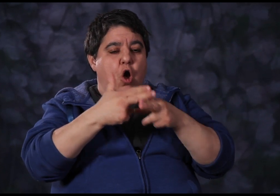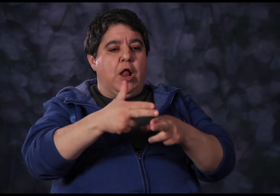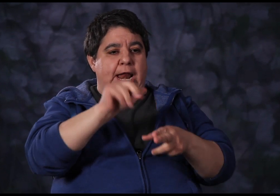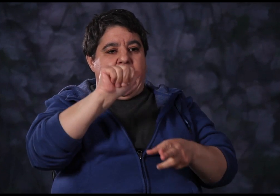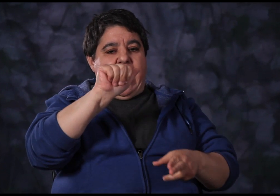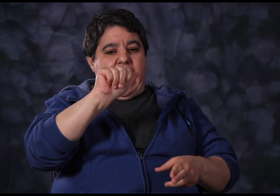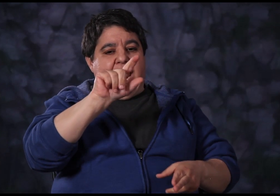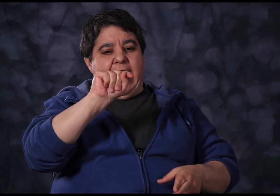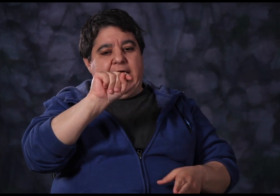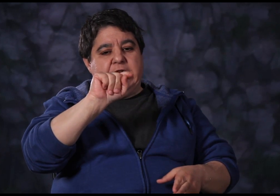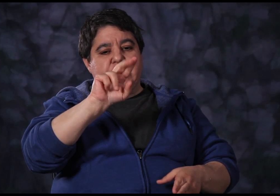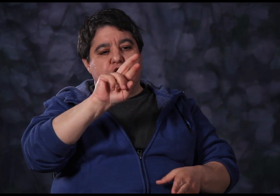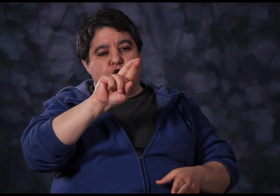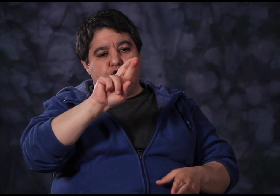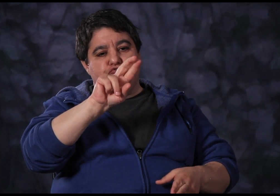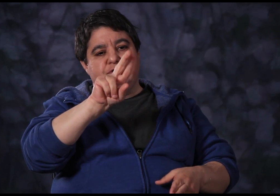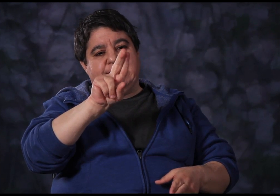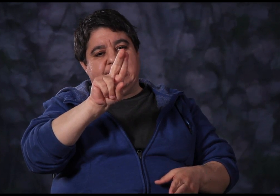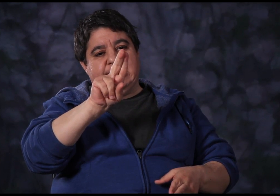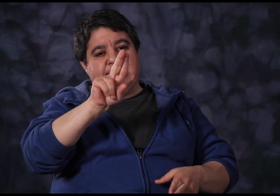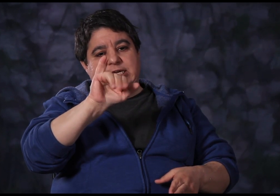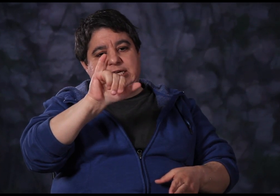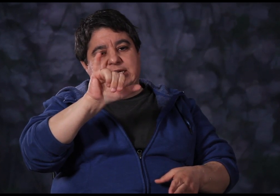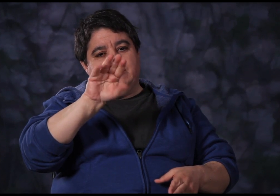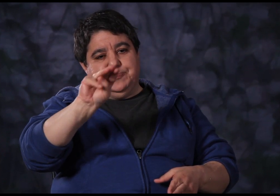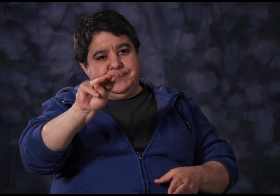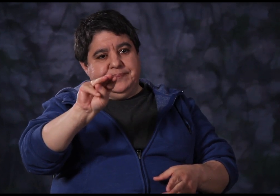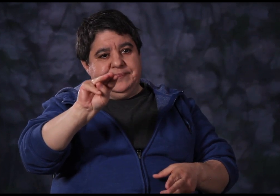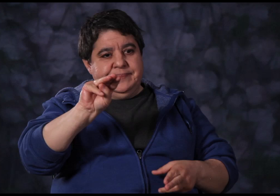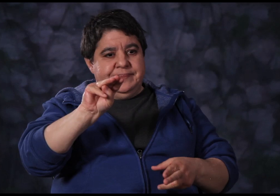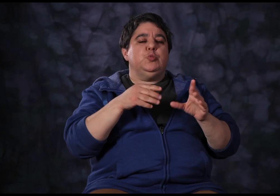Recently, I joined a deaf peer group called Atrium.